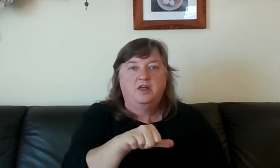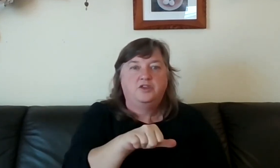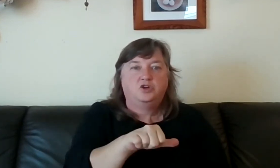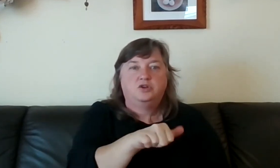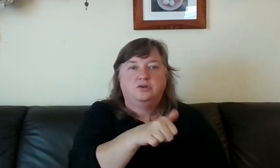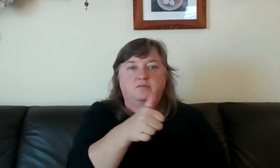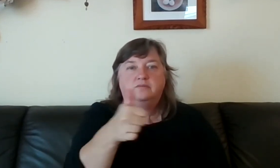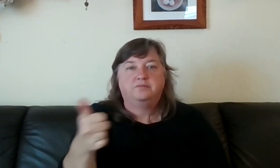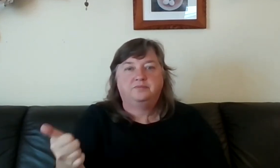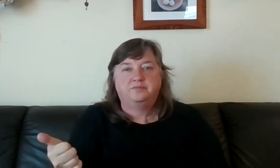Other.